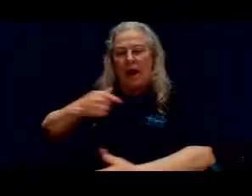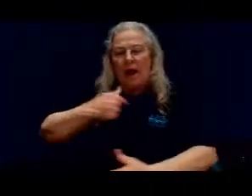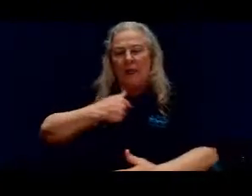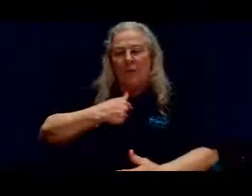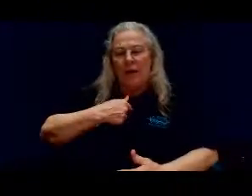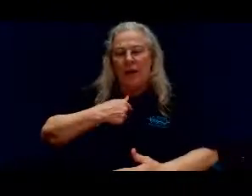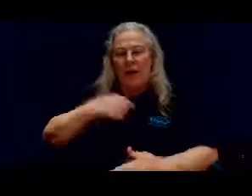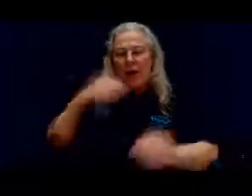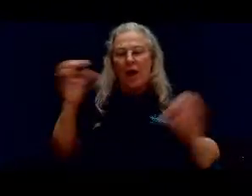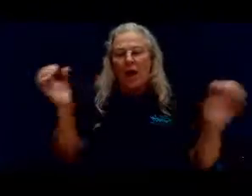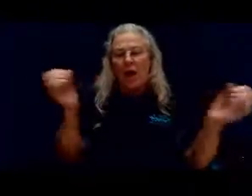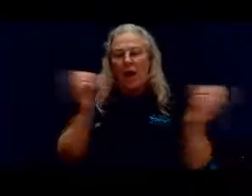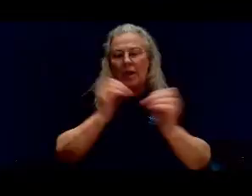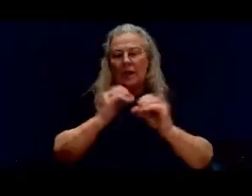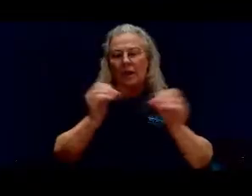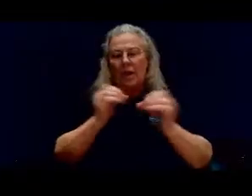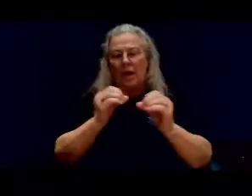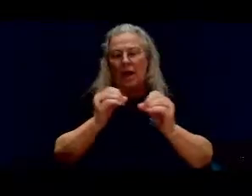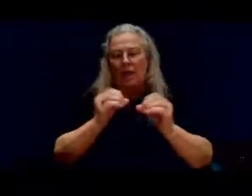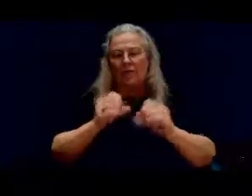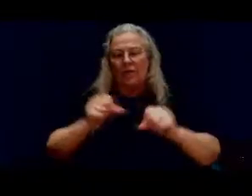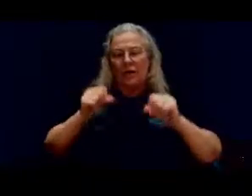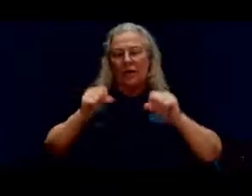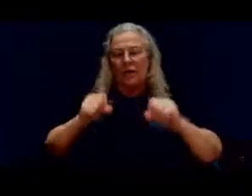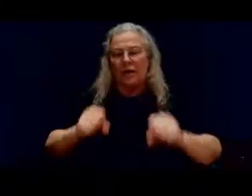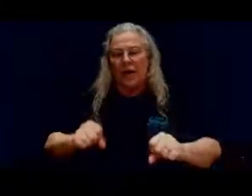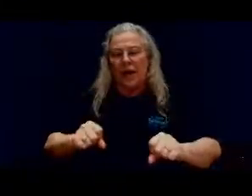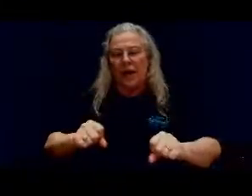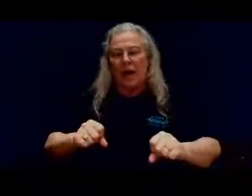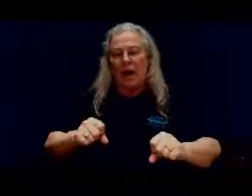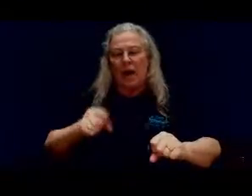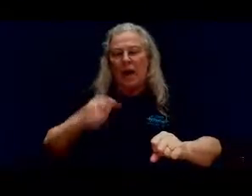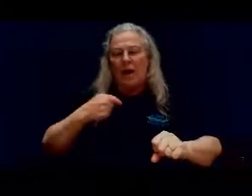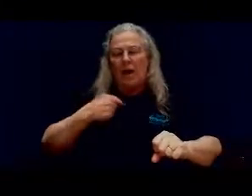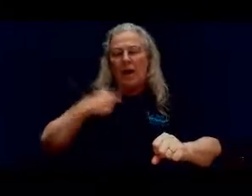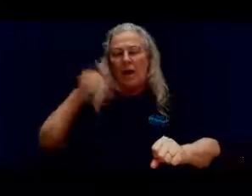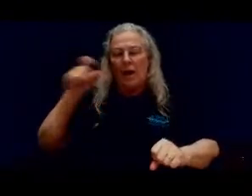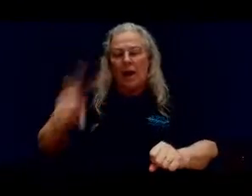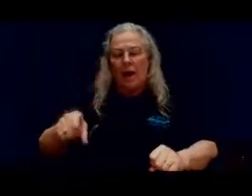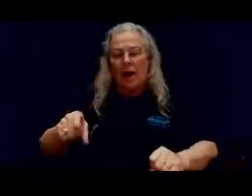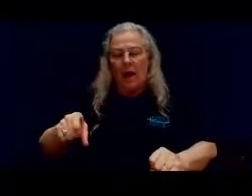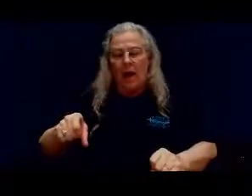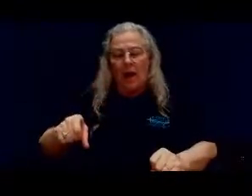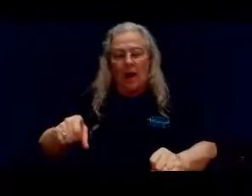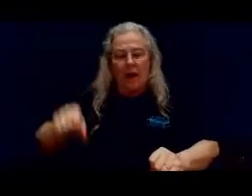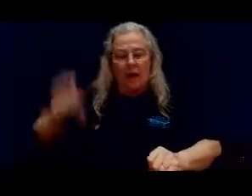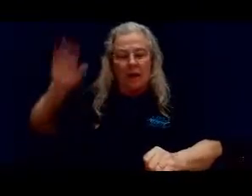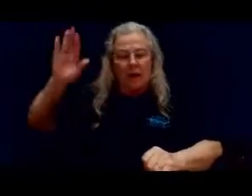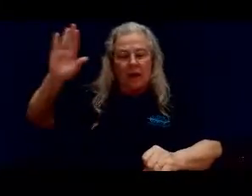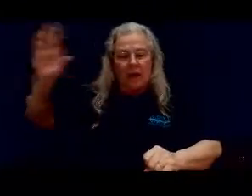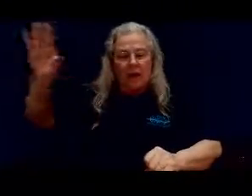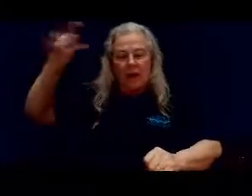beside me, and nothing can I lack.